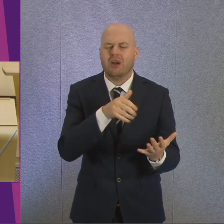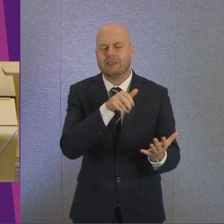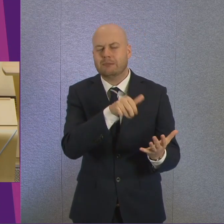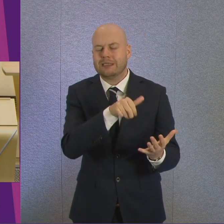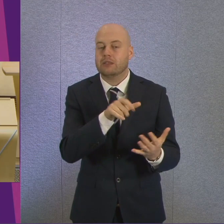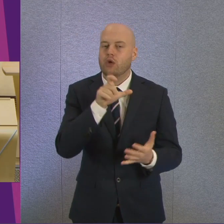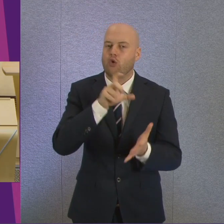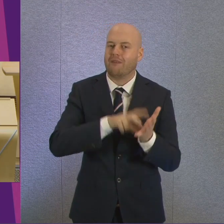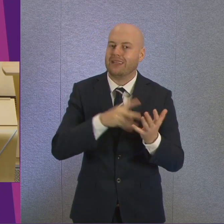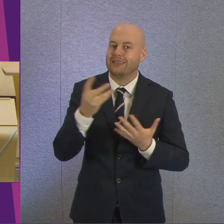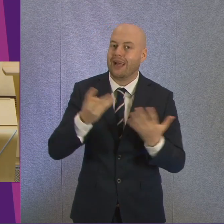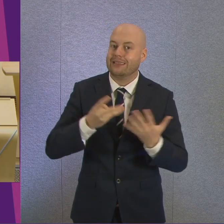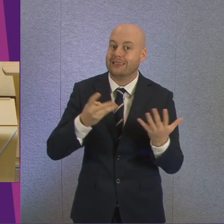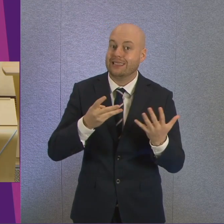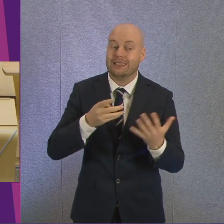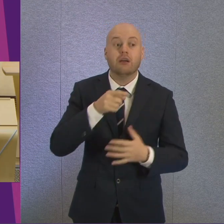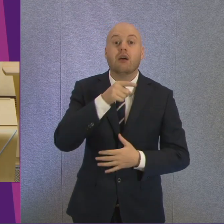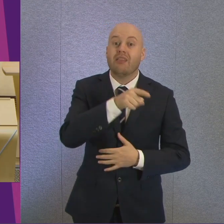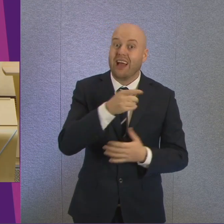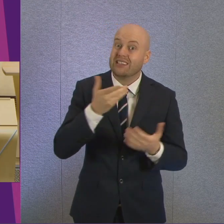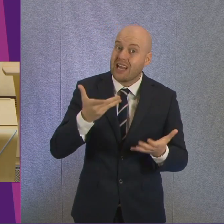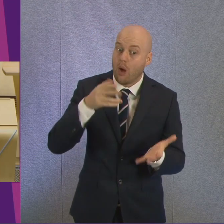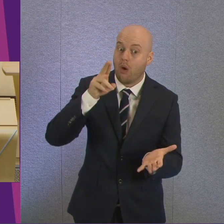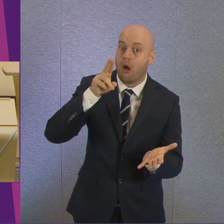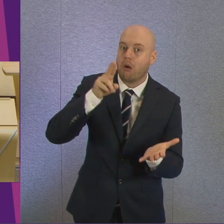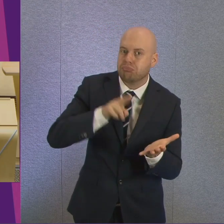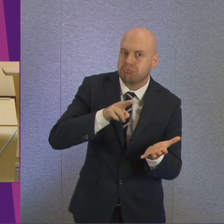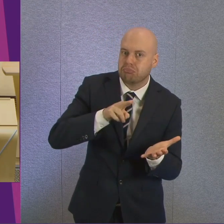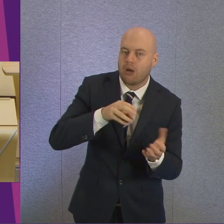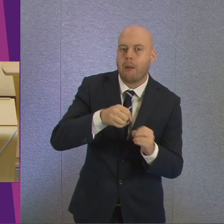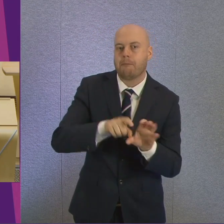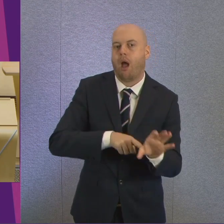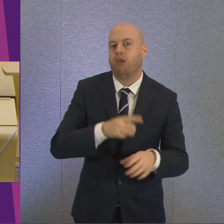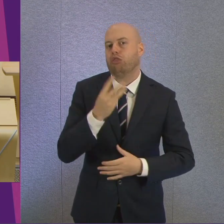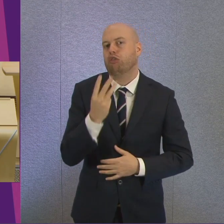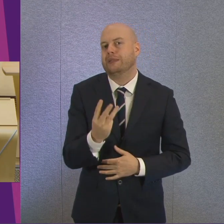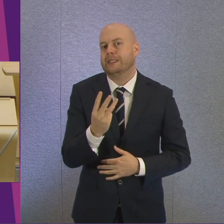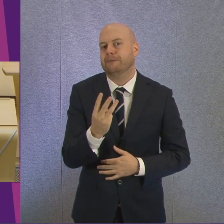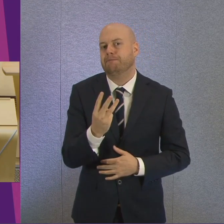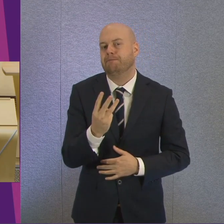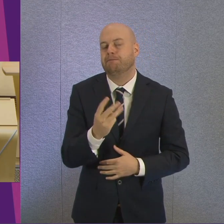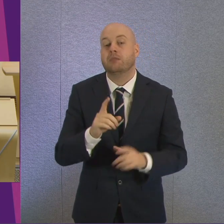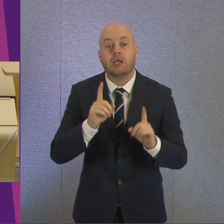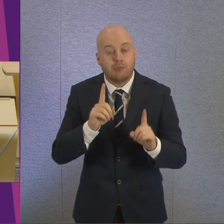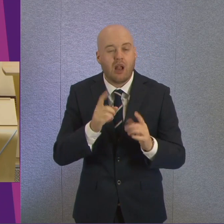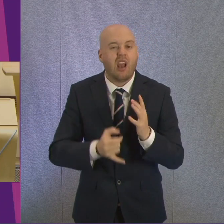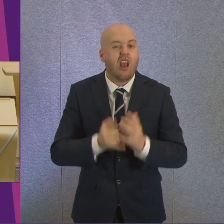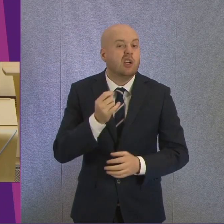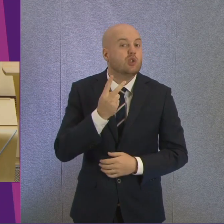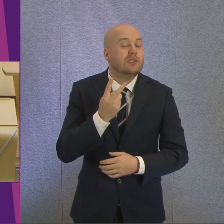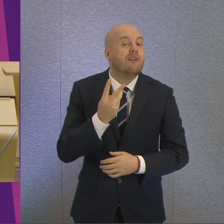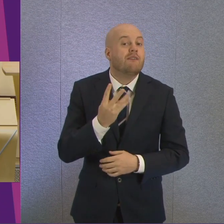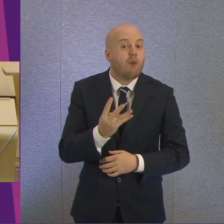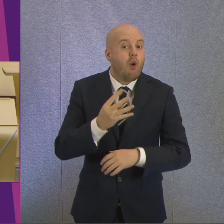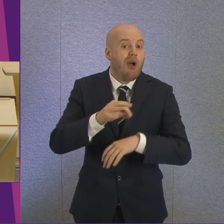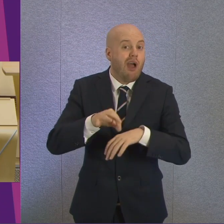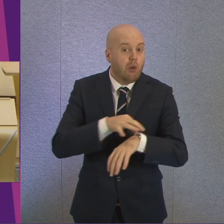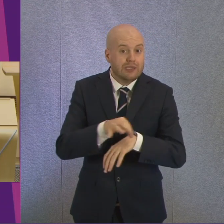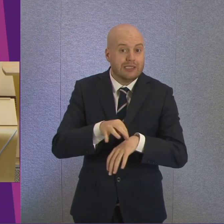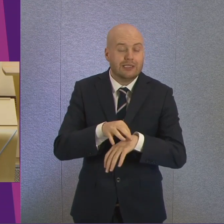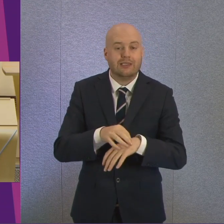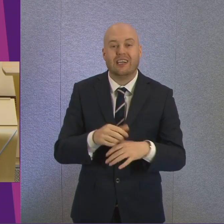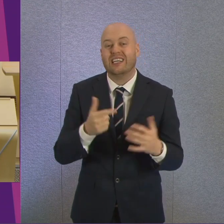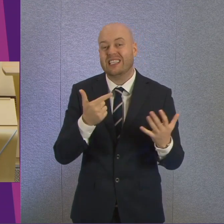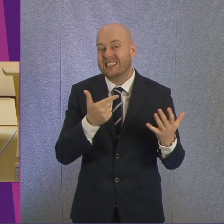and that is a decrease of 3 since yesterday. However, in the last 24 hours, 70 more deaths have